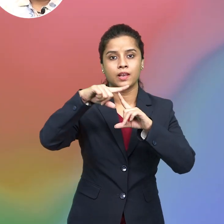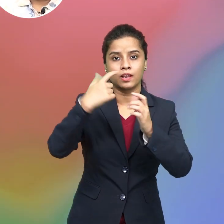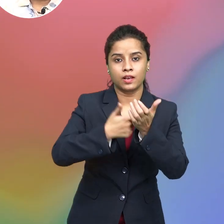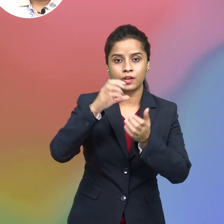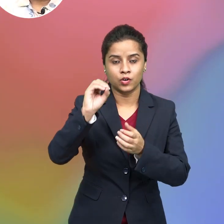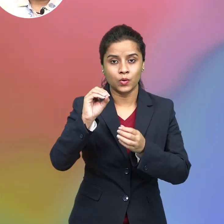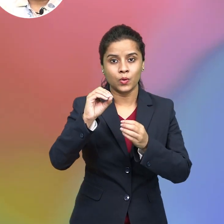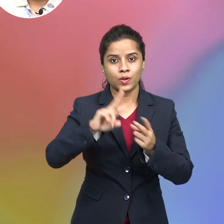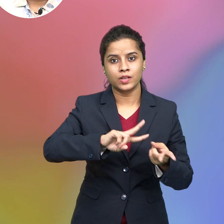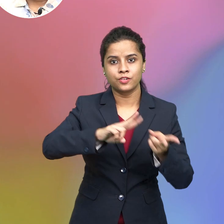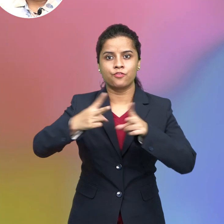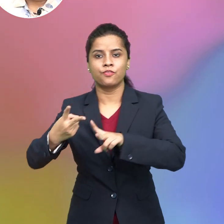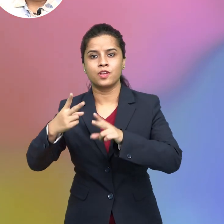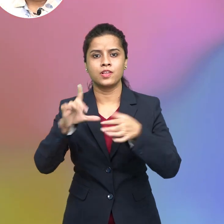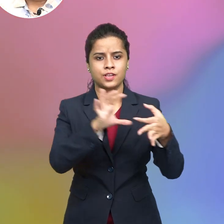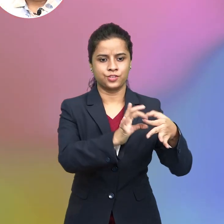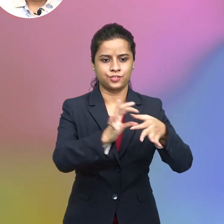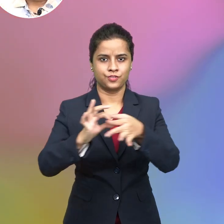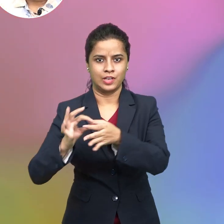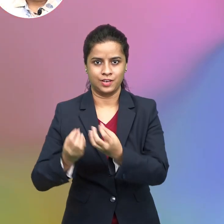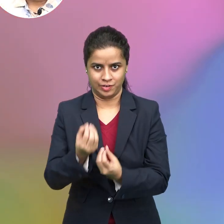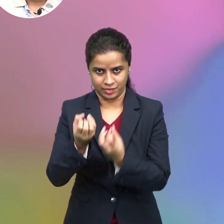Electron transfer chain reaction.